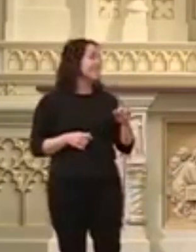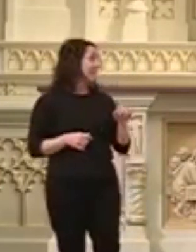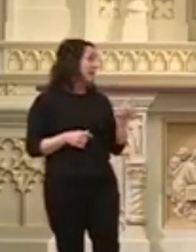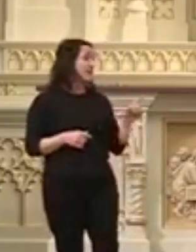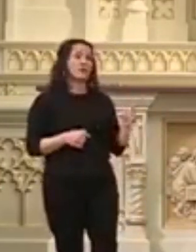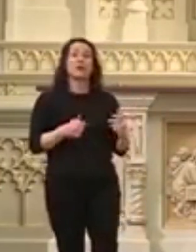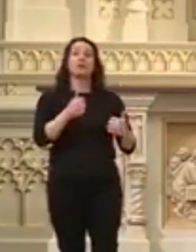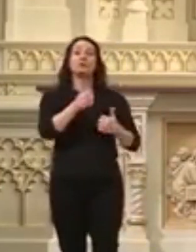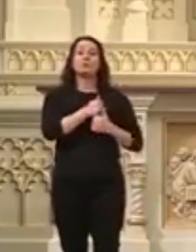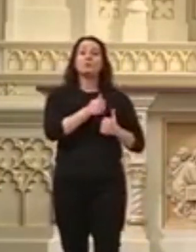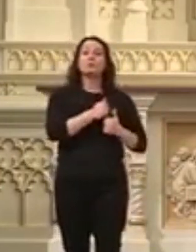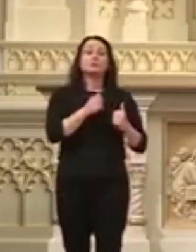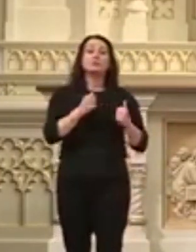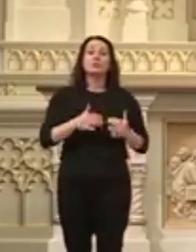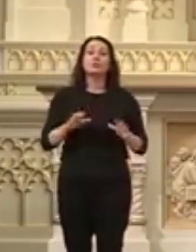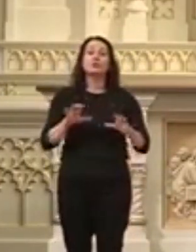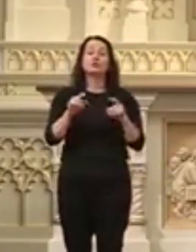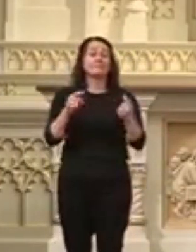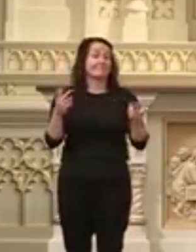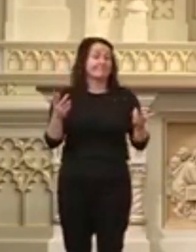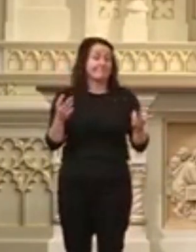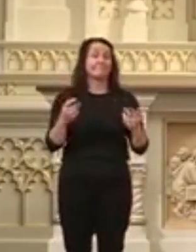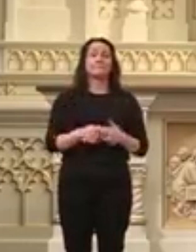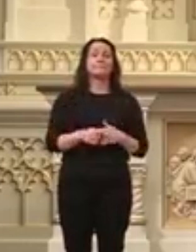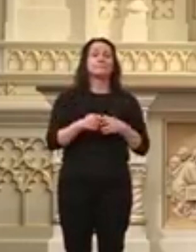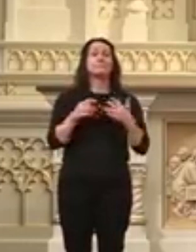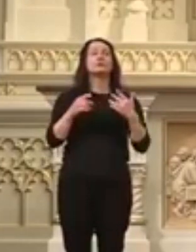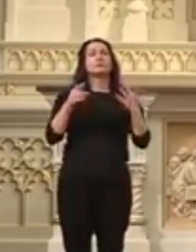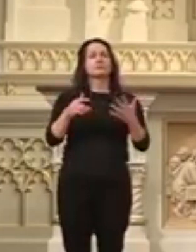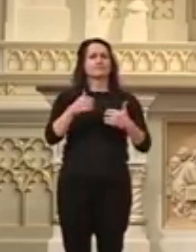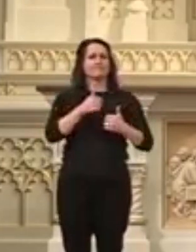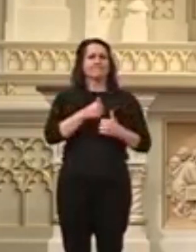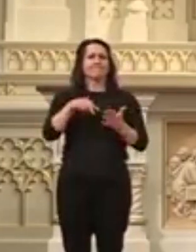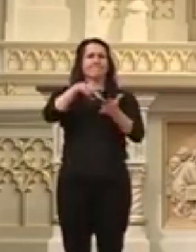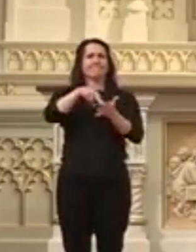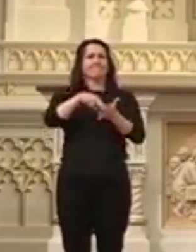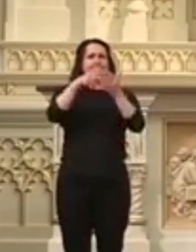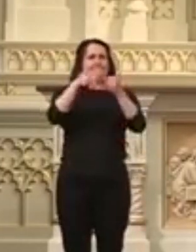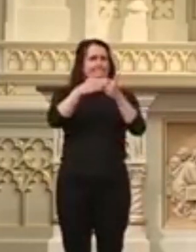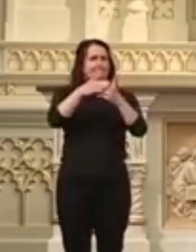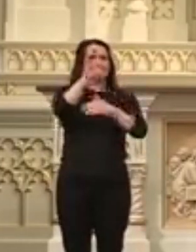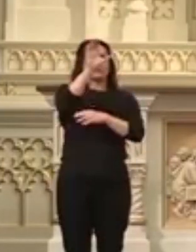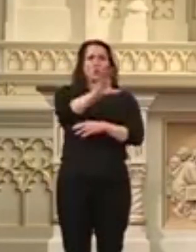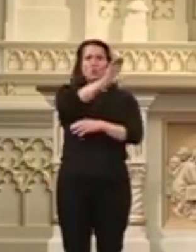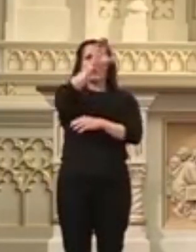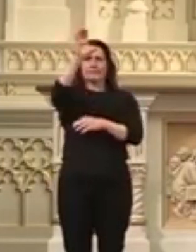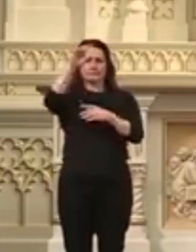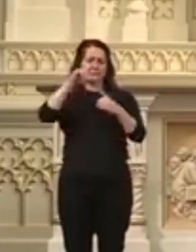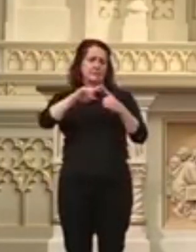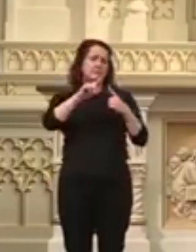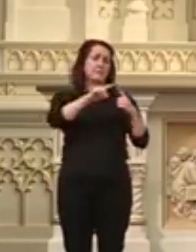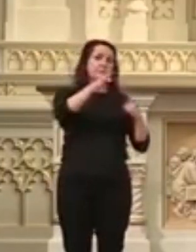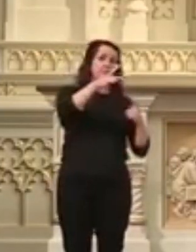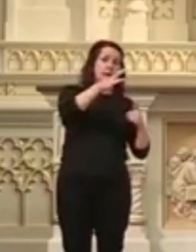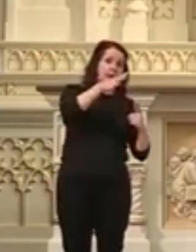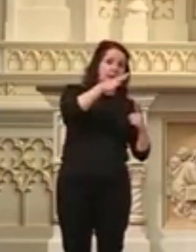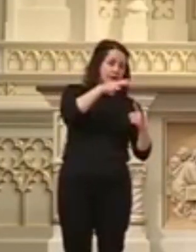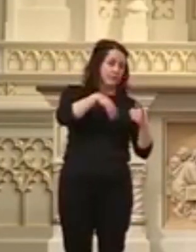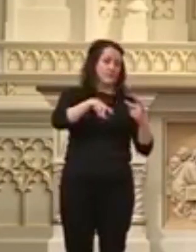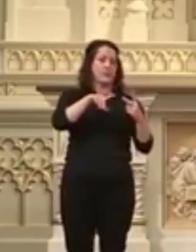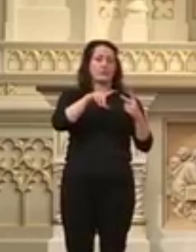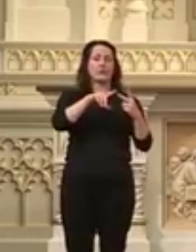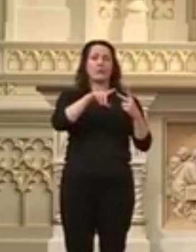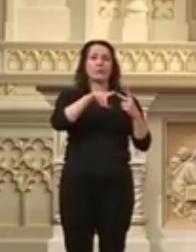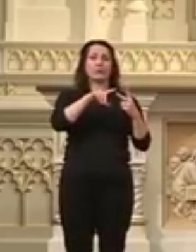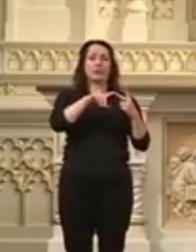did. Standing by the cross of Jesus were his mother and his mother's sister Mary, the